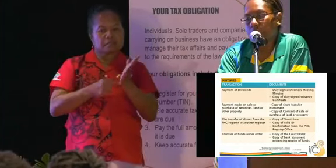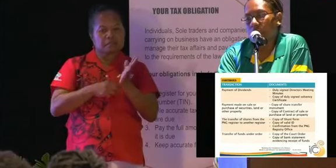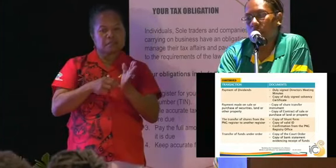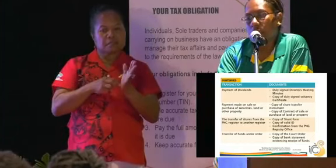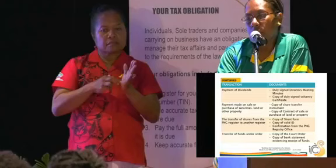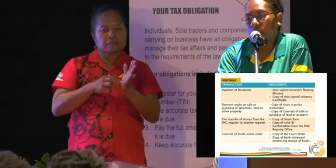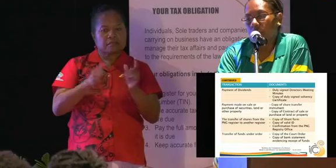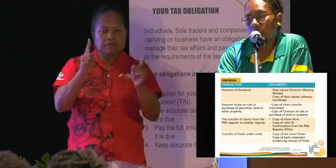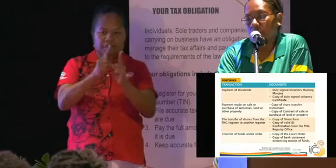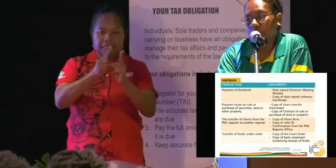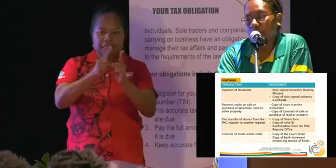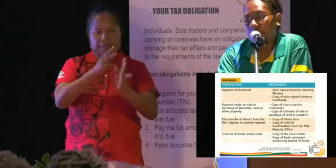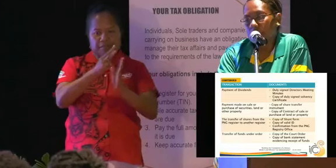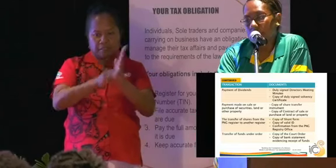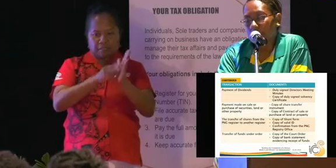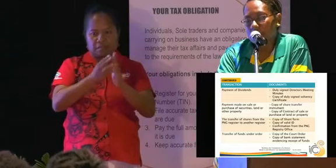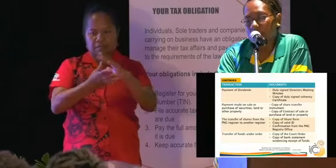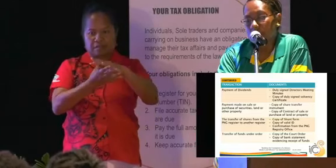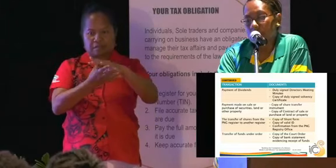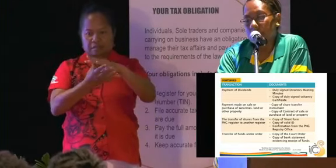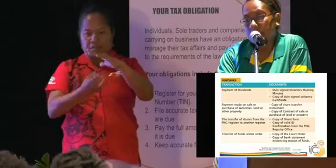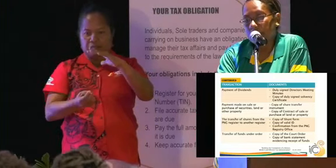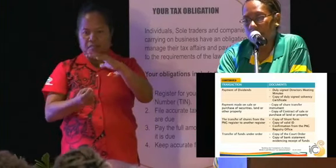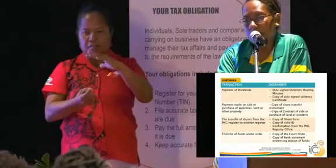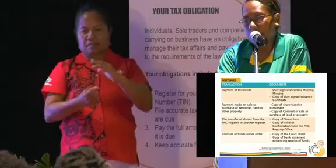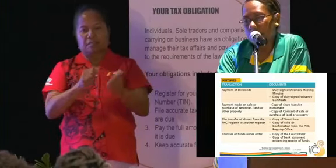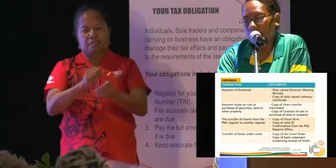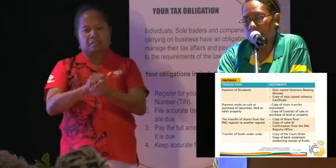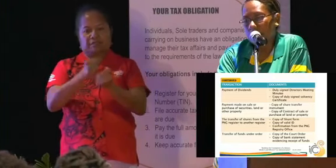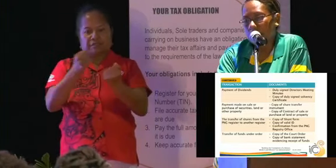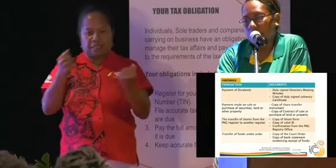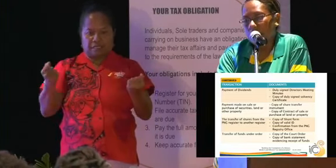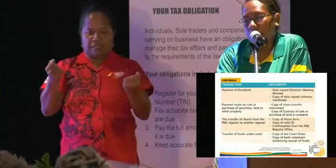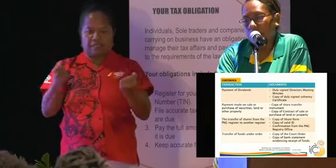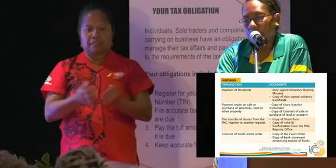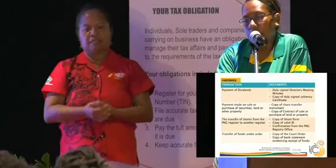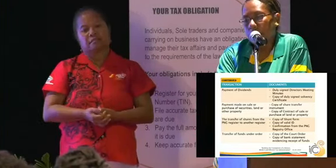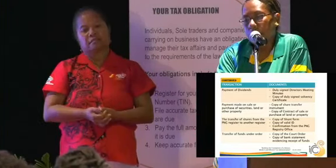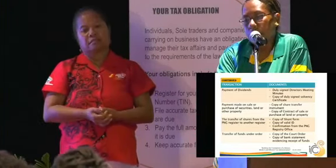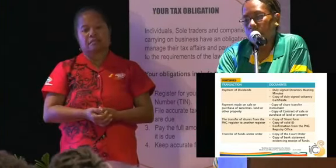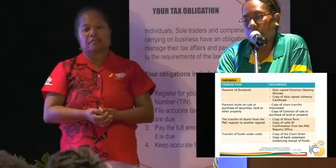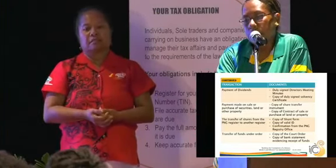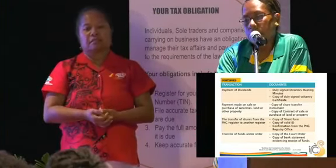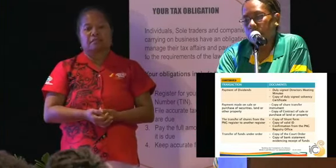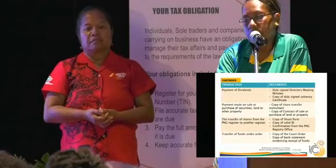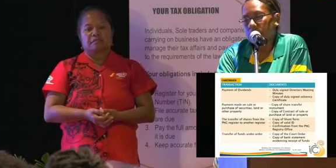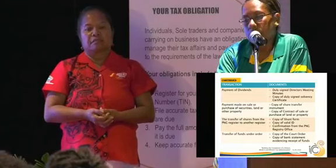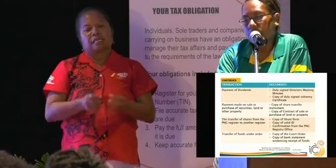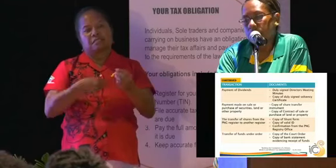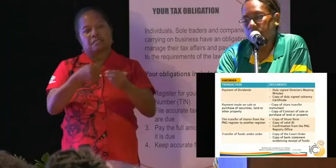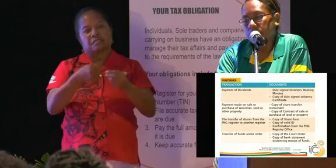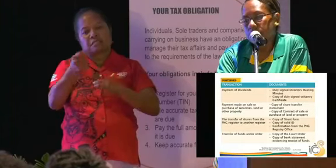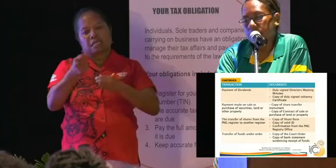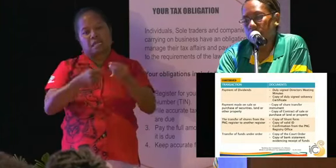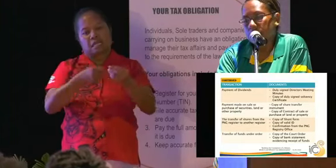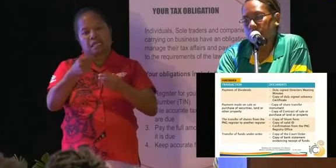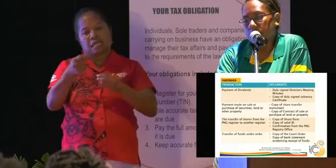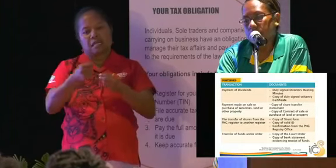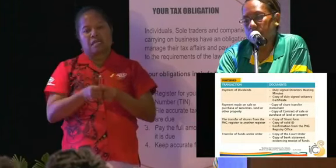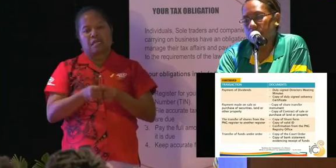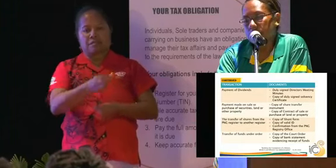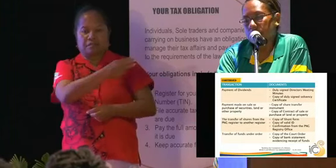minutes, copy of duly signed solvency certificate. payment made on sale or purchase